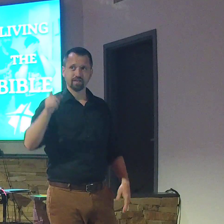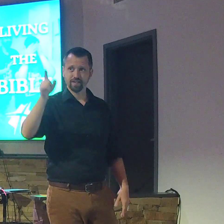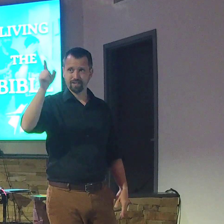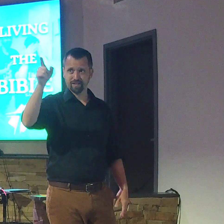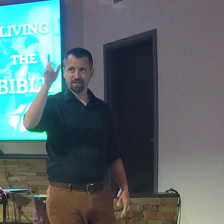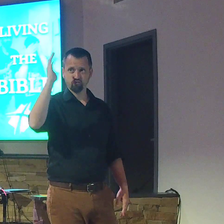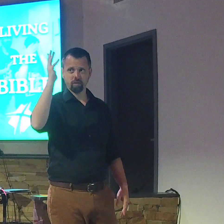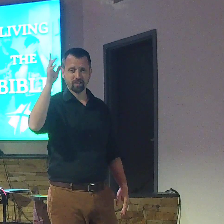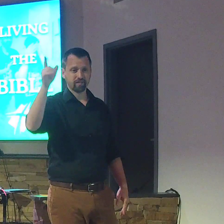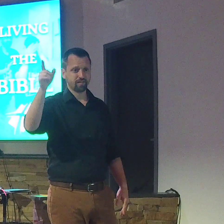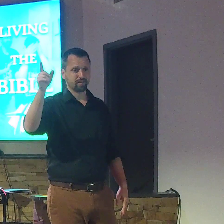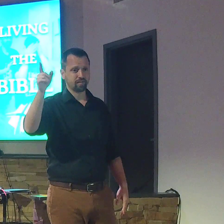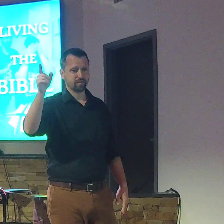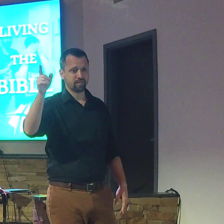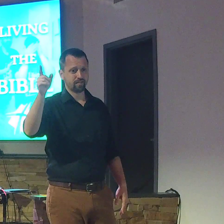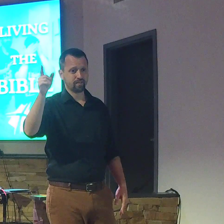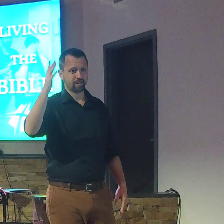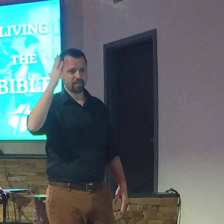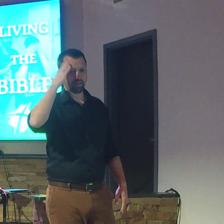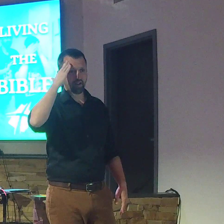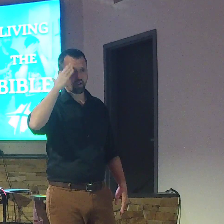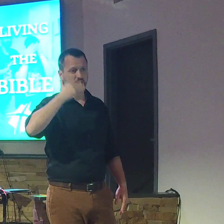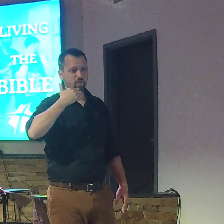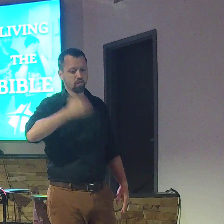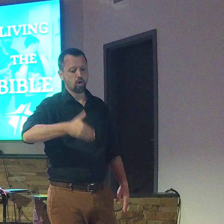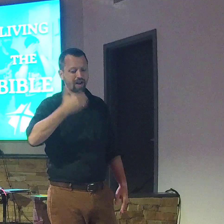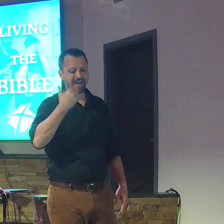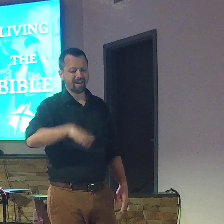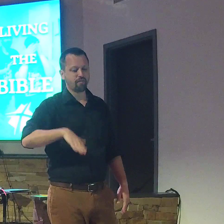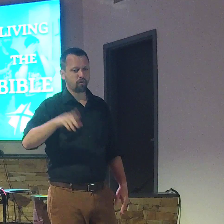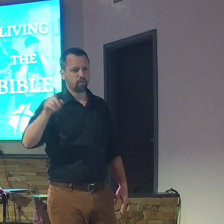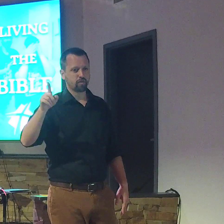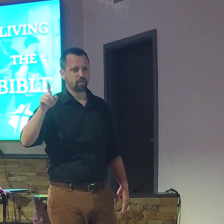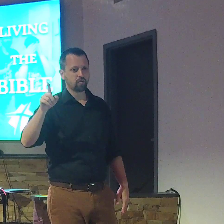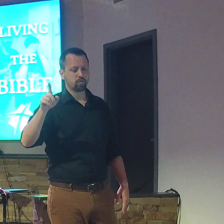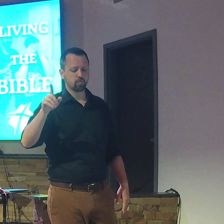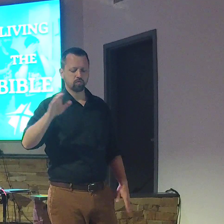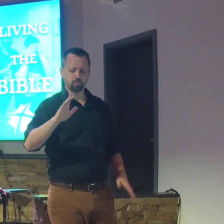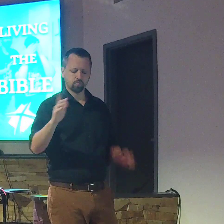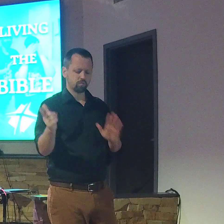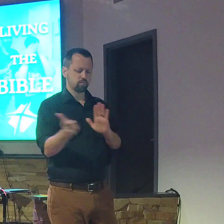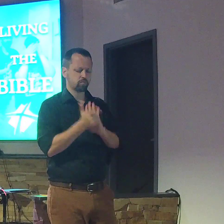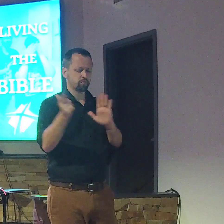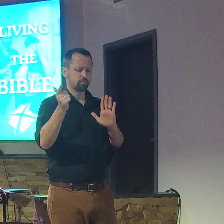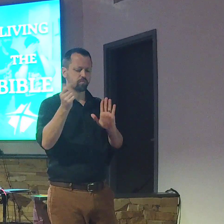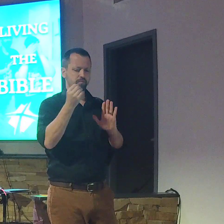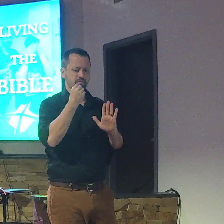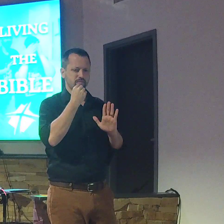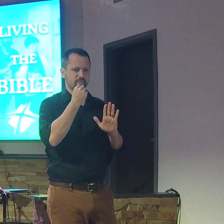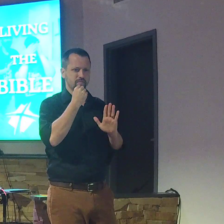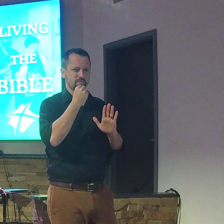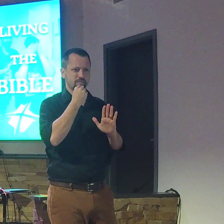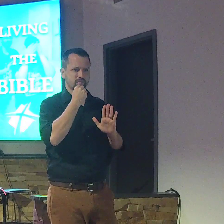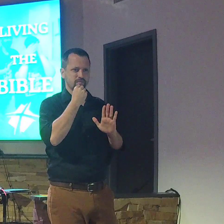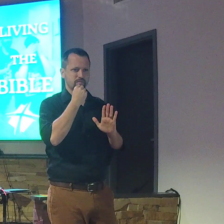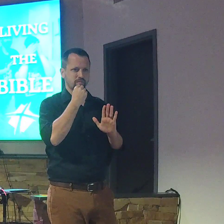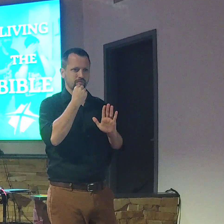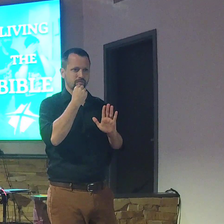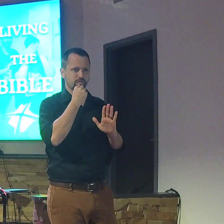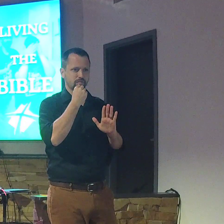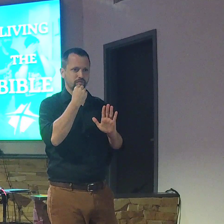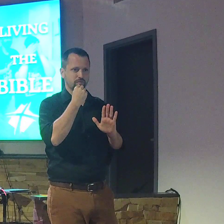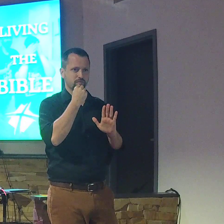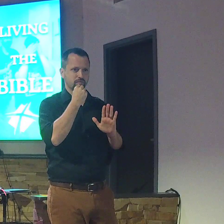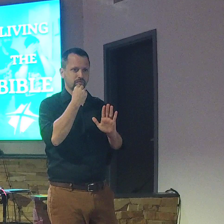tree, the tree of the knowledge of good and evil, thou shalt not eat of it. For in the day that